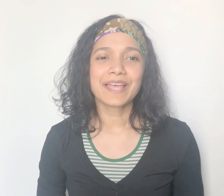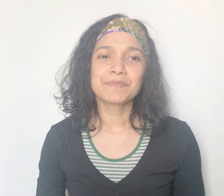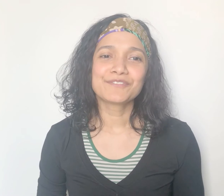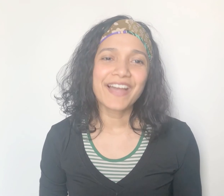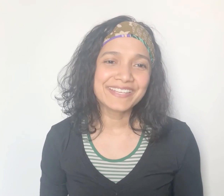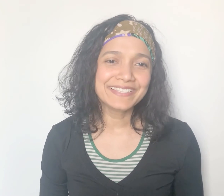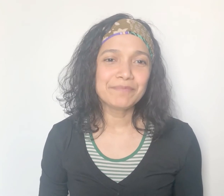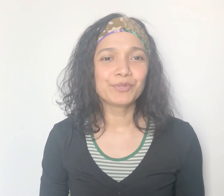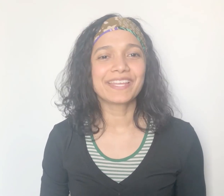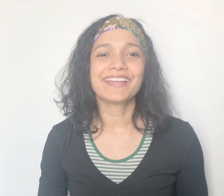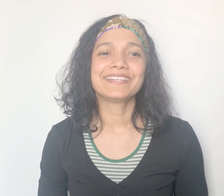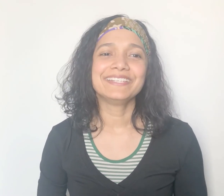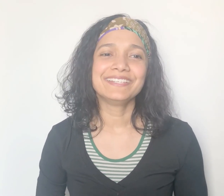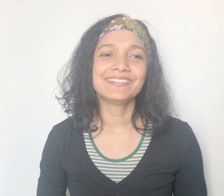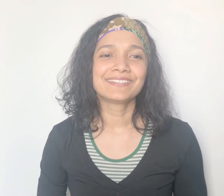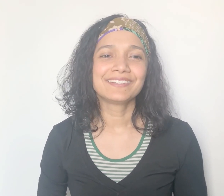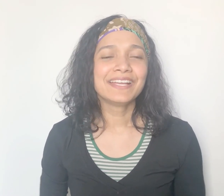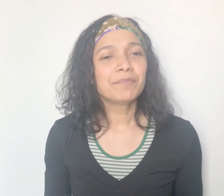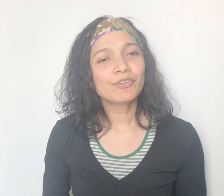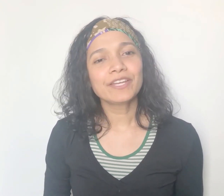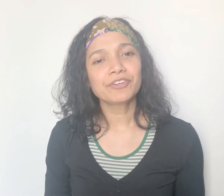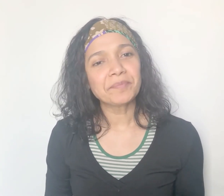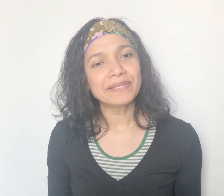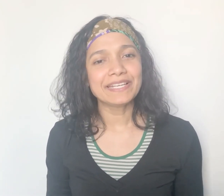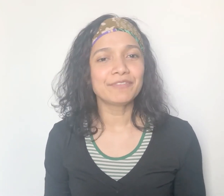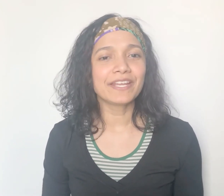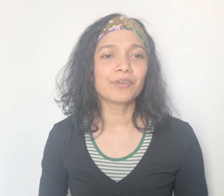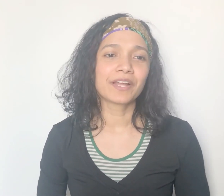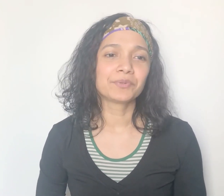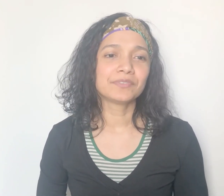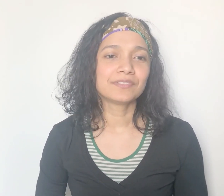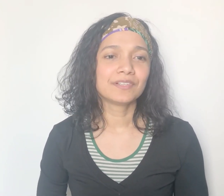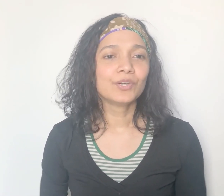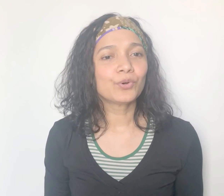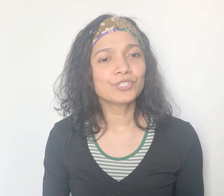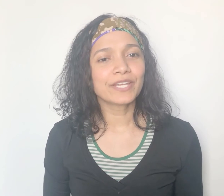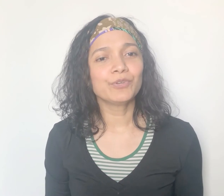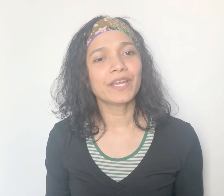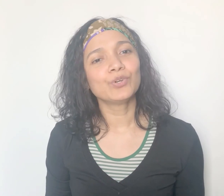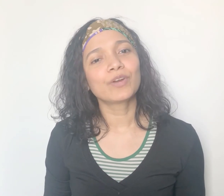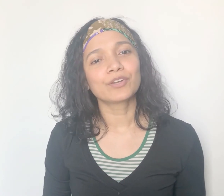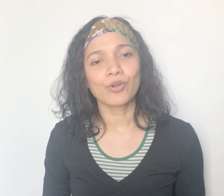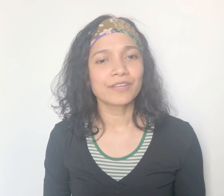Exams finally purtayayi. Ippudu nenu completely free ga unnanu. Roju nenu edo oka drawing